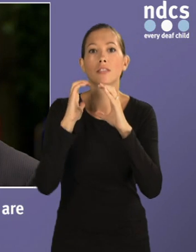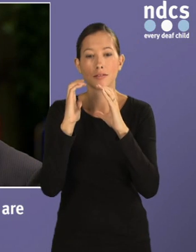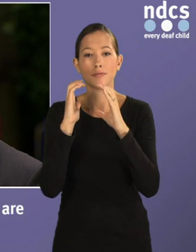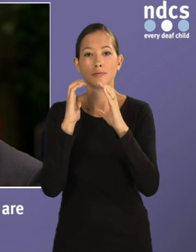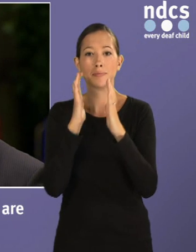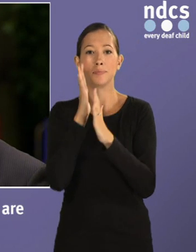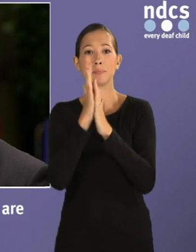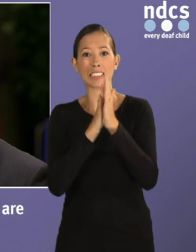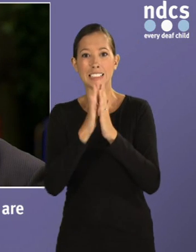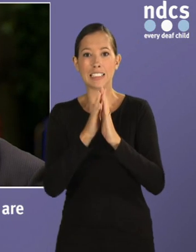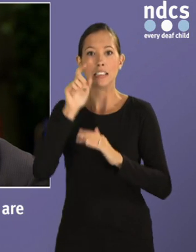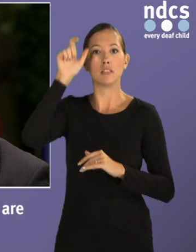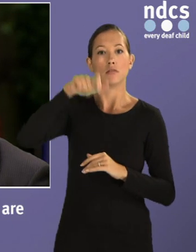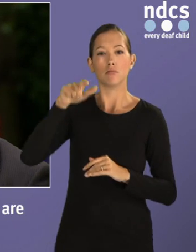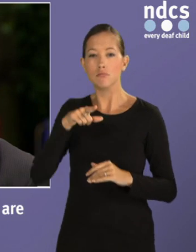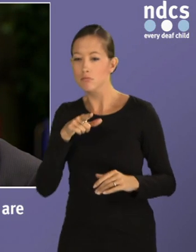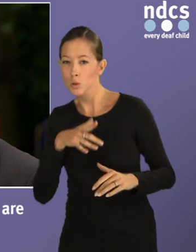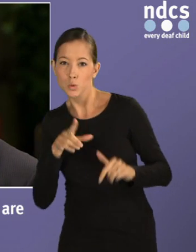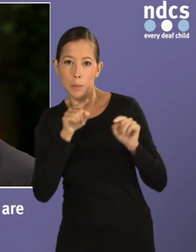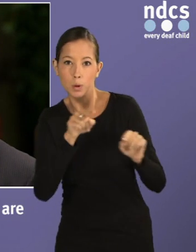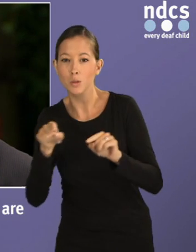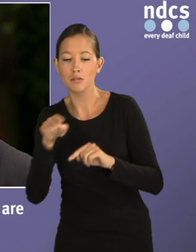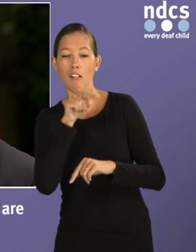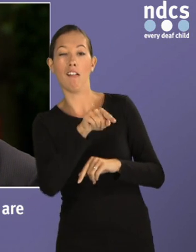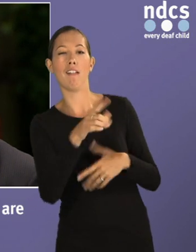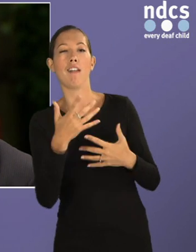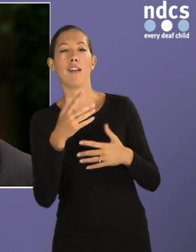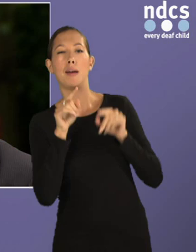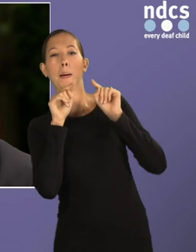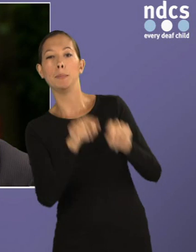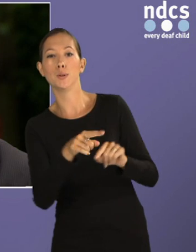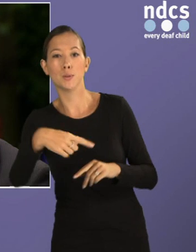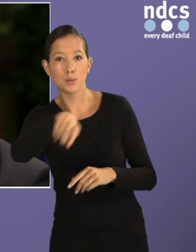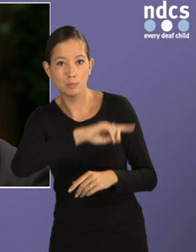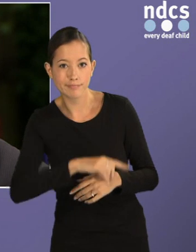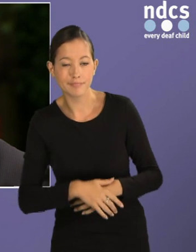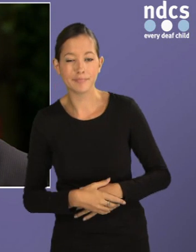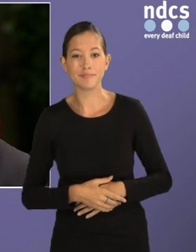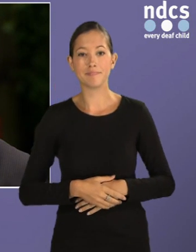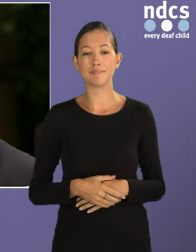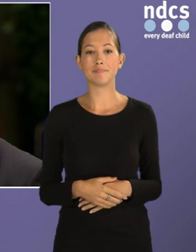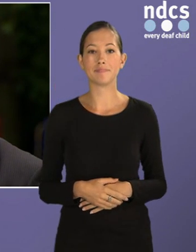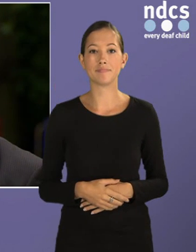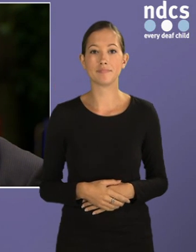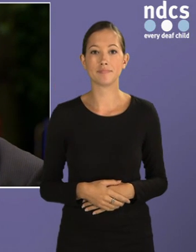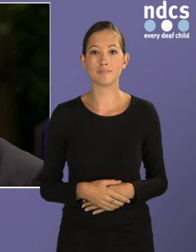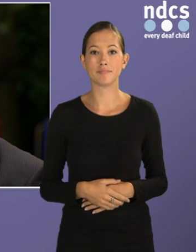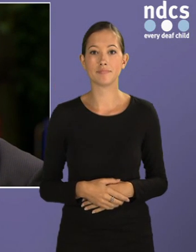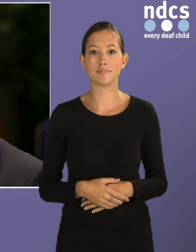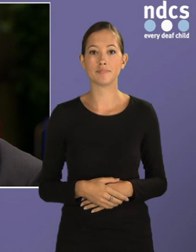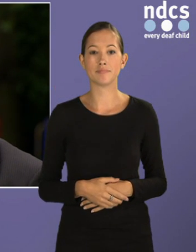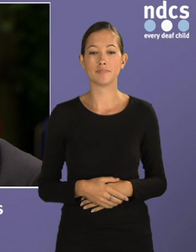is because deaf children are more vulnerable and also because of the challenges that they have